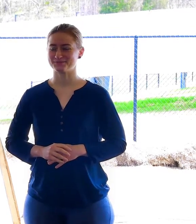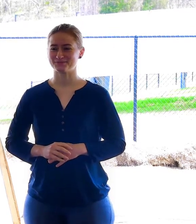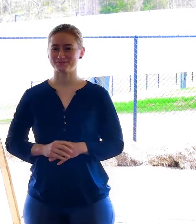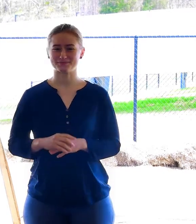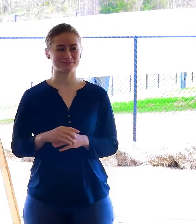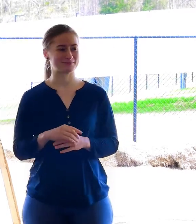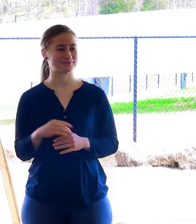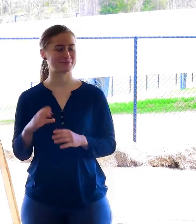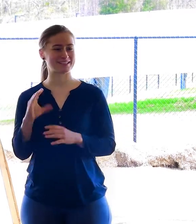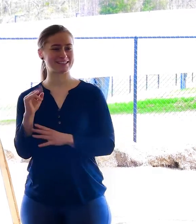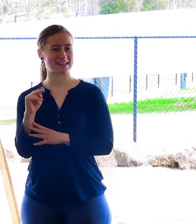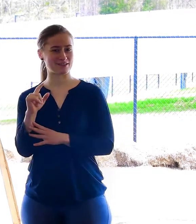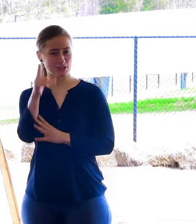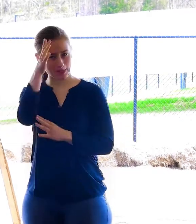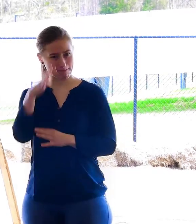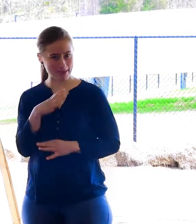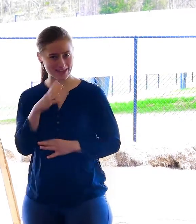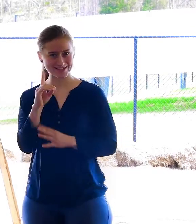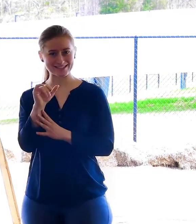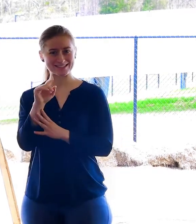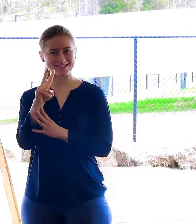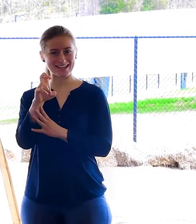Councilman David Youngman is here.